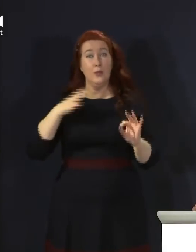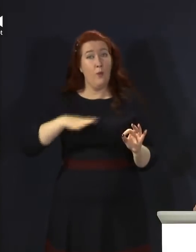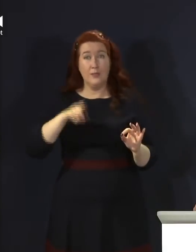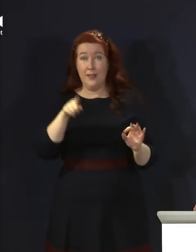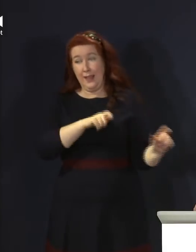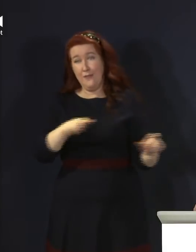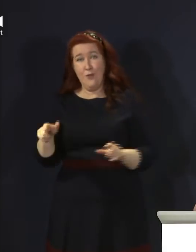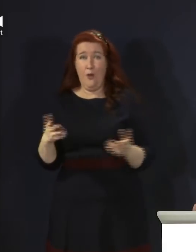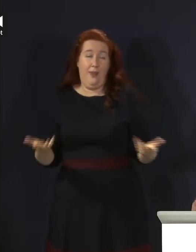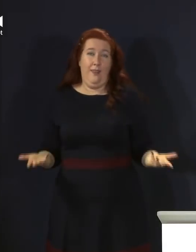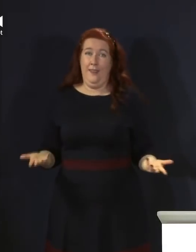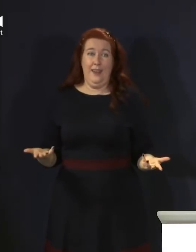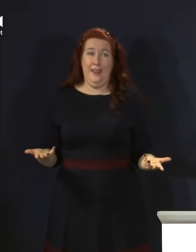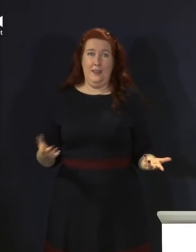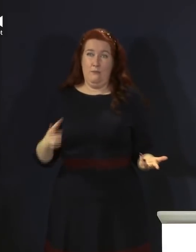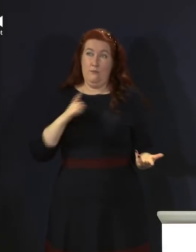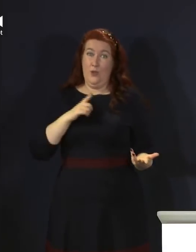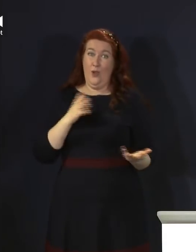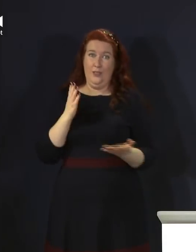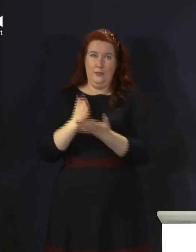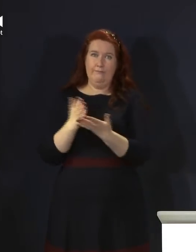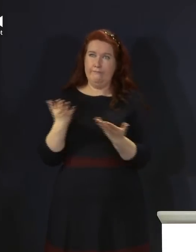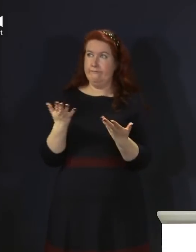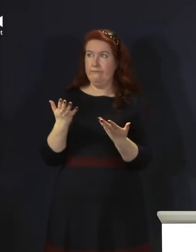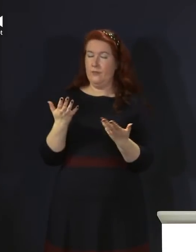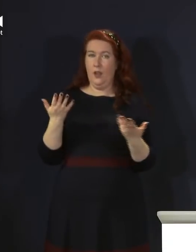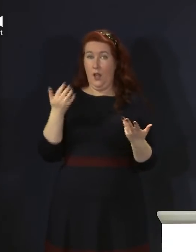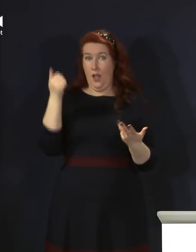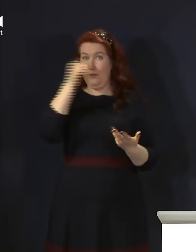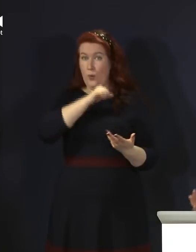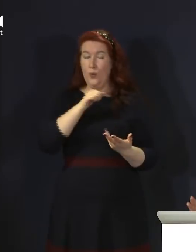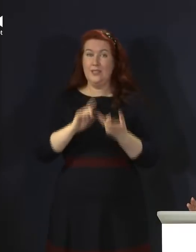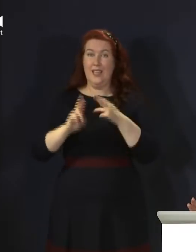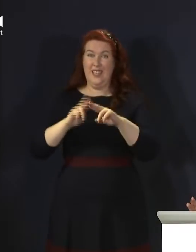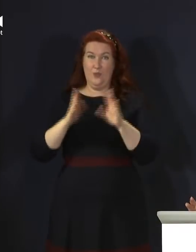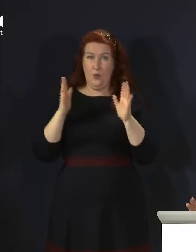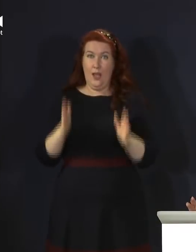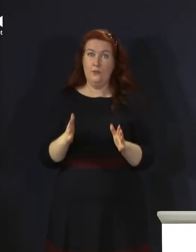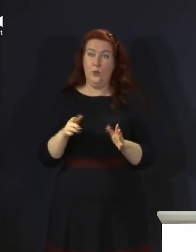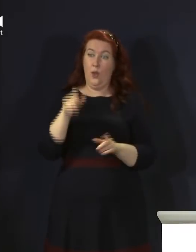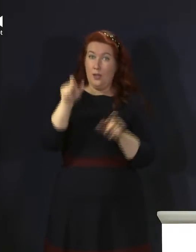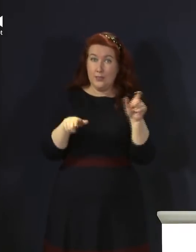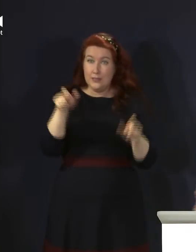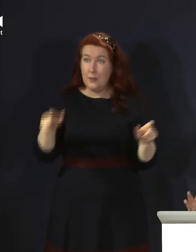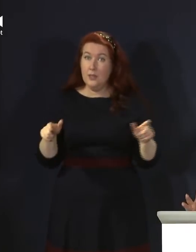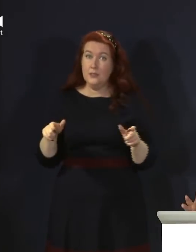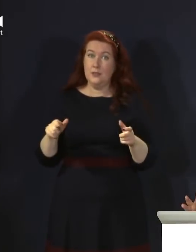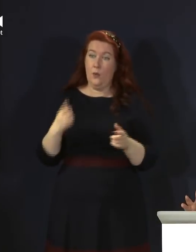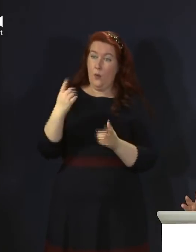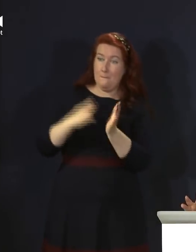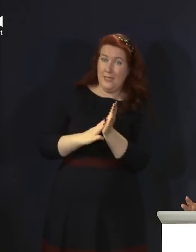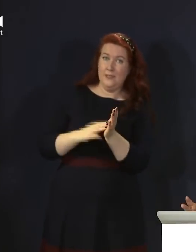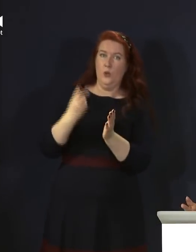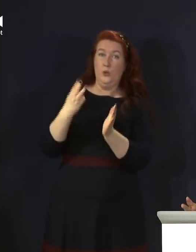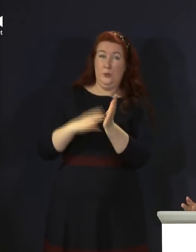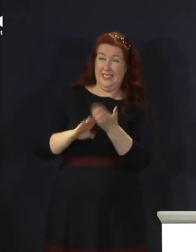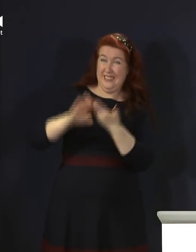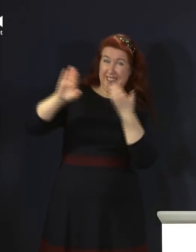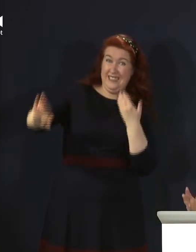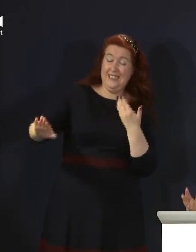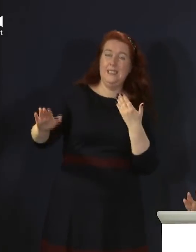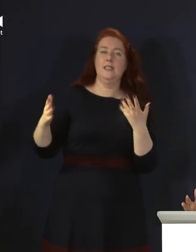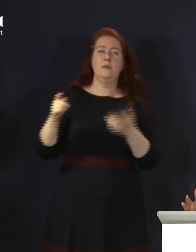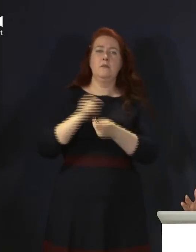for longer than necessary, because it is a statement of the obvious that if you have to have customers at 1 metre or 2 metre physical distancing,